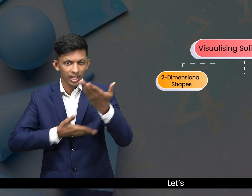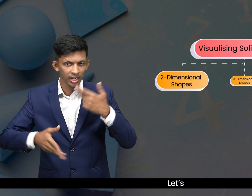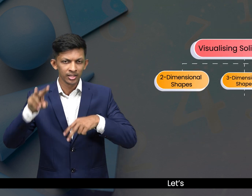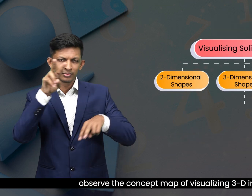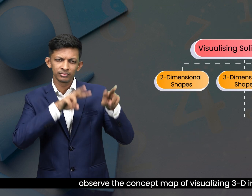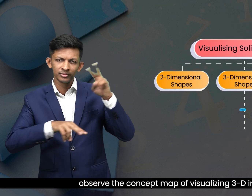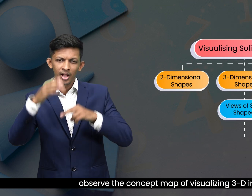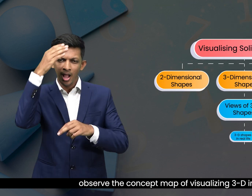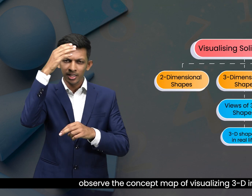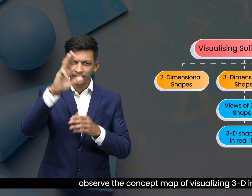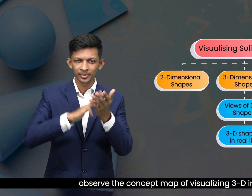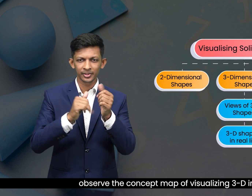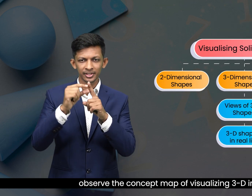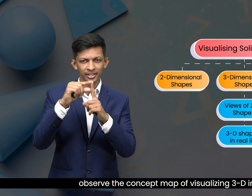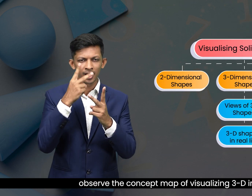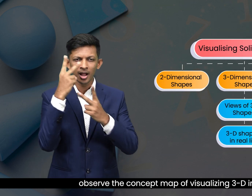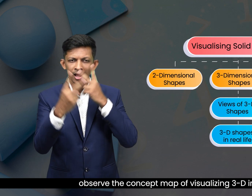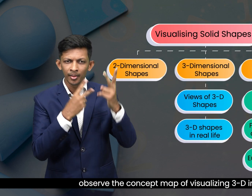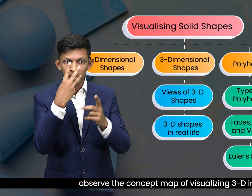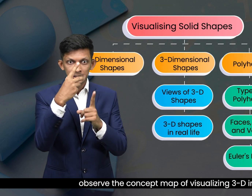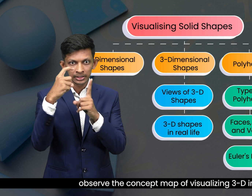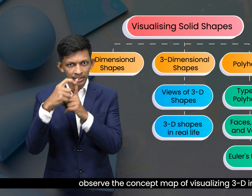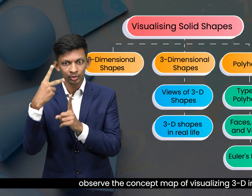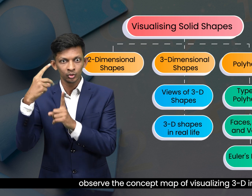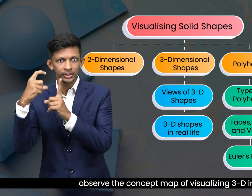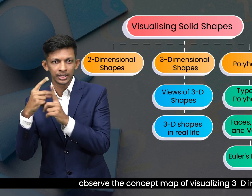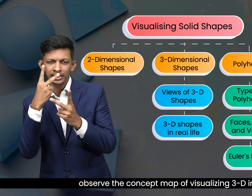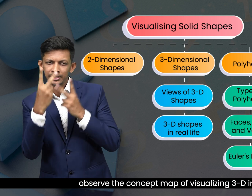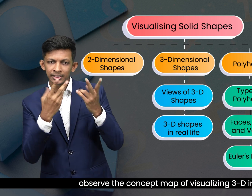Let's observe the concept map of visualizing 3D in 2D.